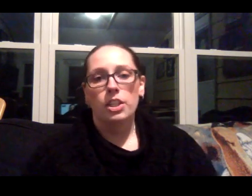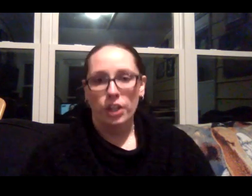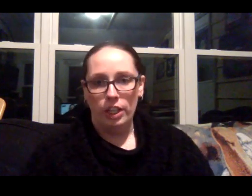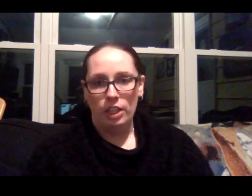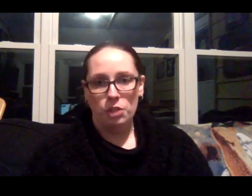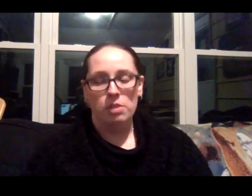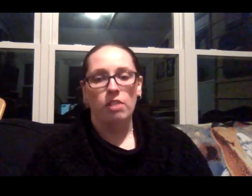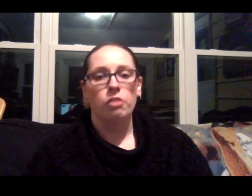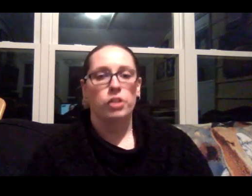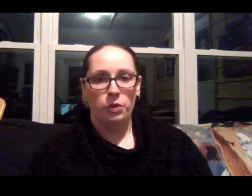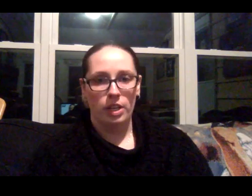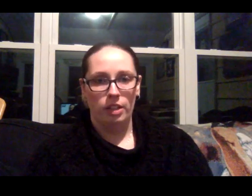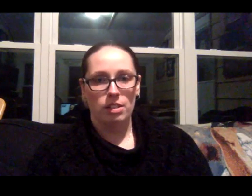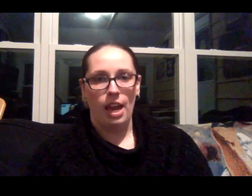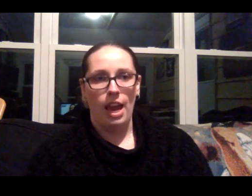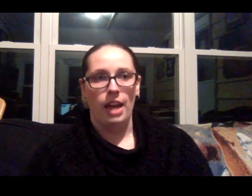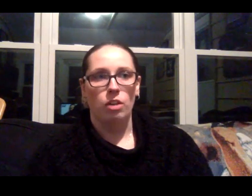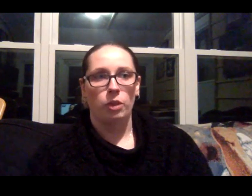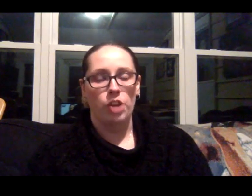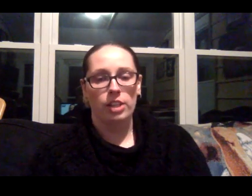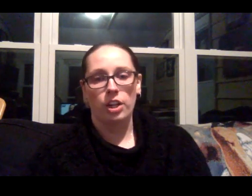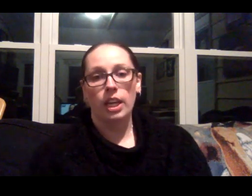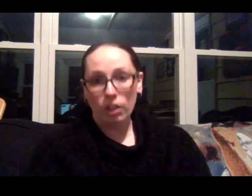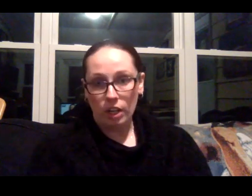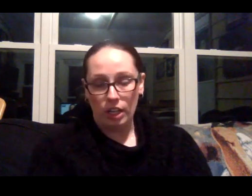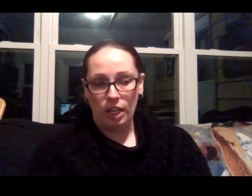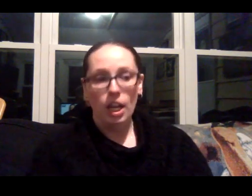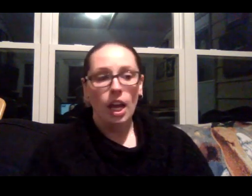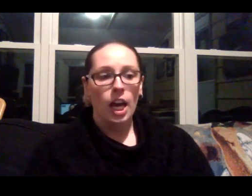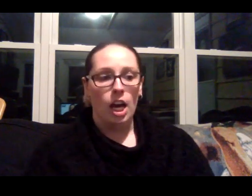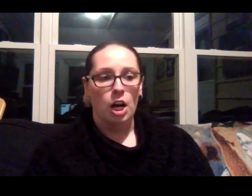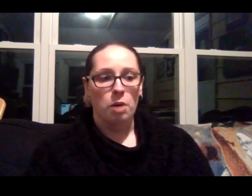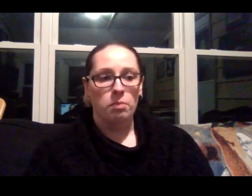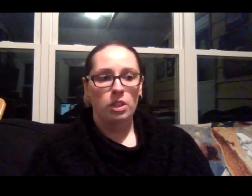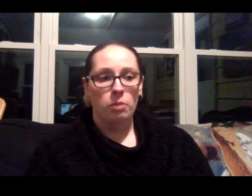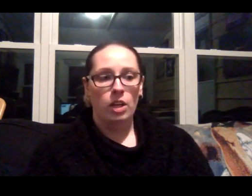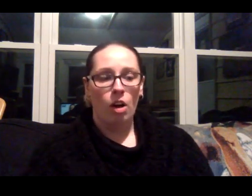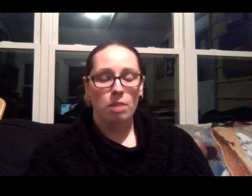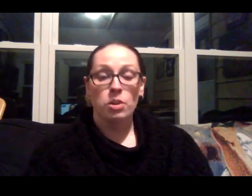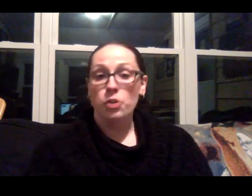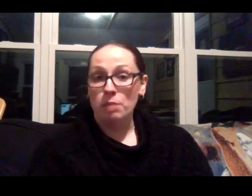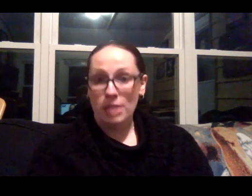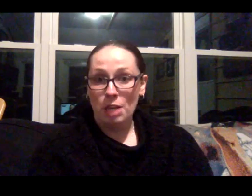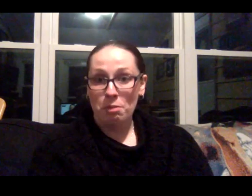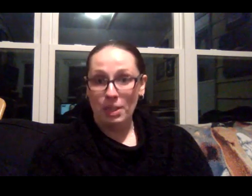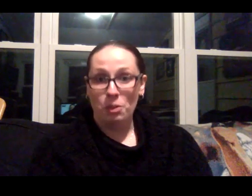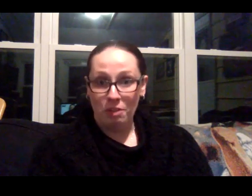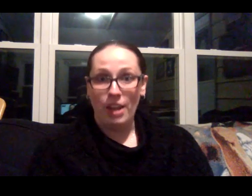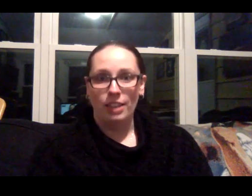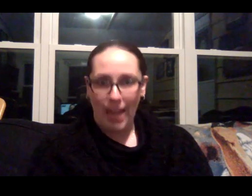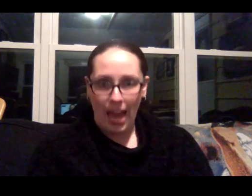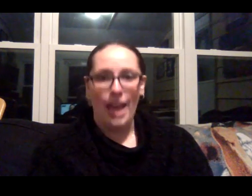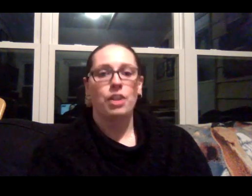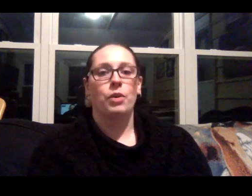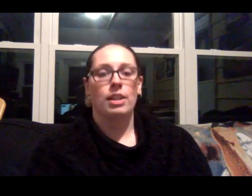to get an attorney. She was involved for two years. And when Jack started kindergarten, we called them the dream team because we